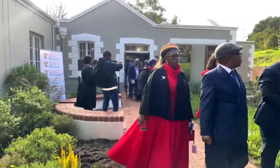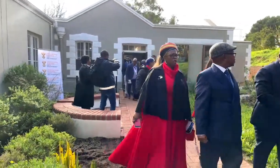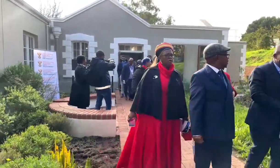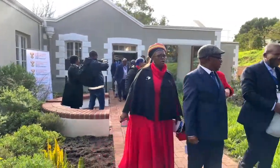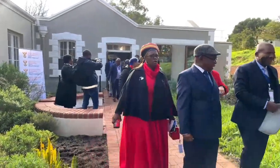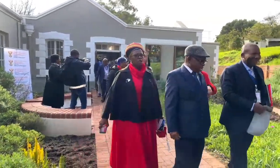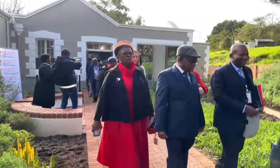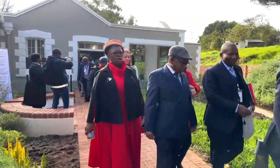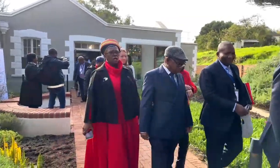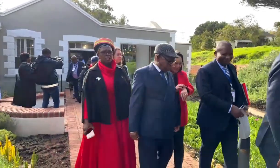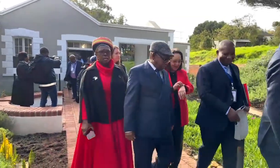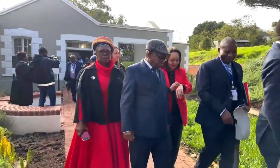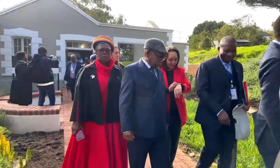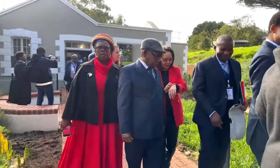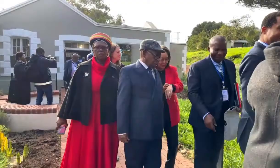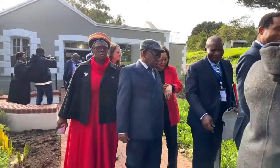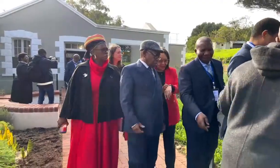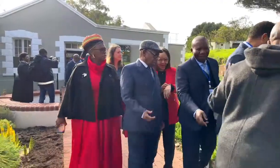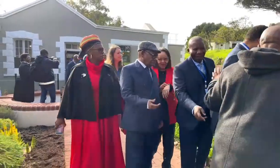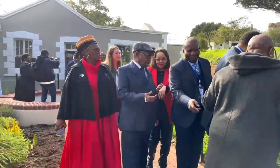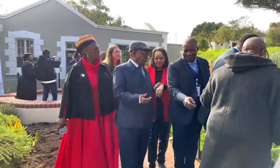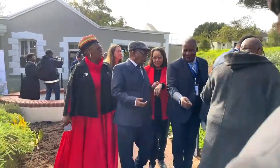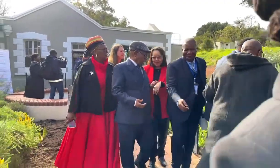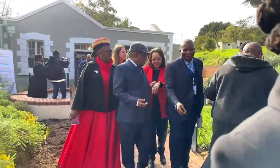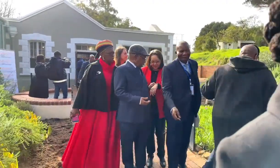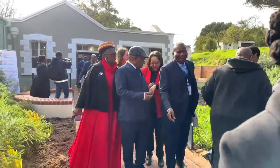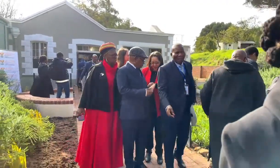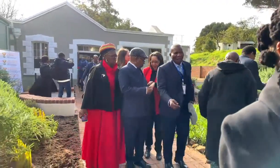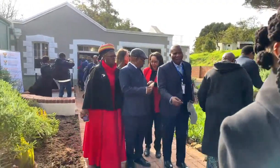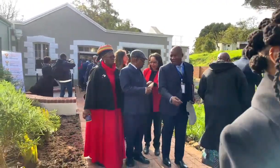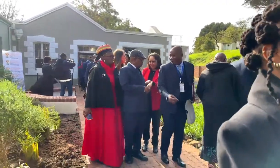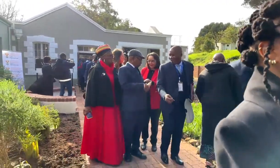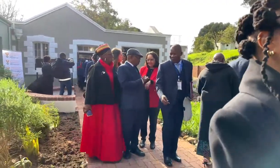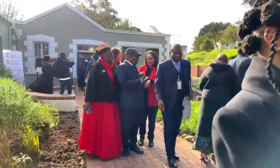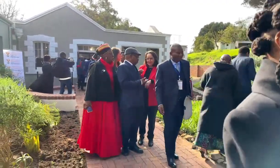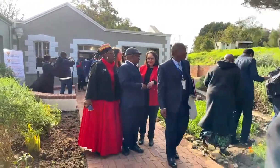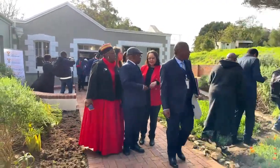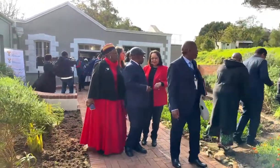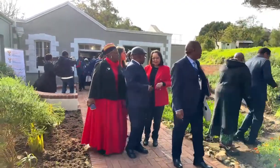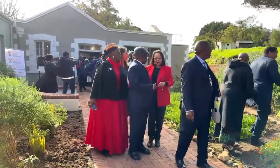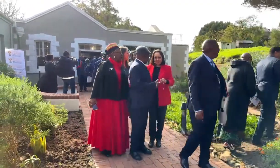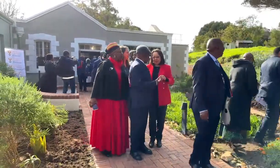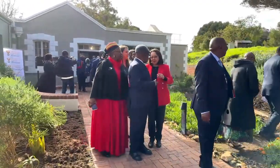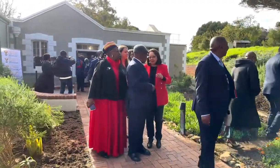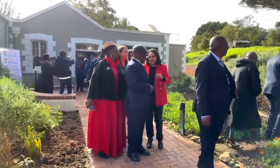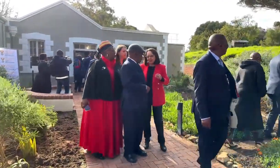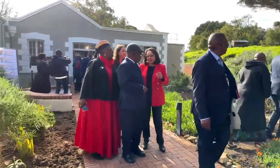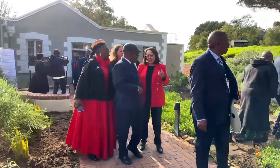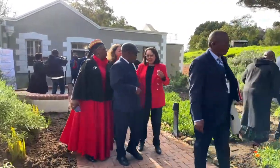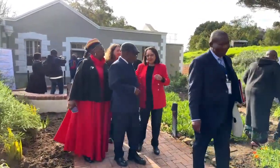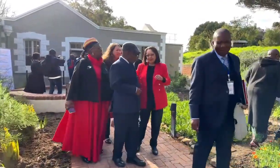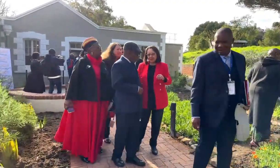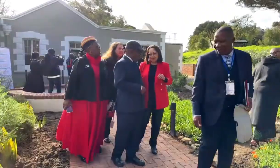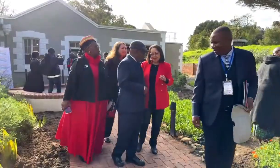I won't even go to you because Yeah, he will sort it out. Yeah. My dad is there now.